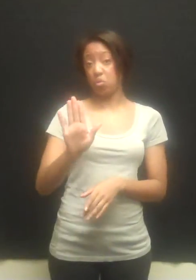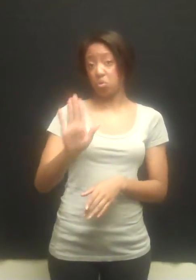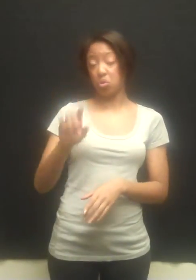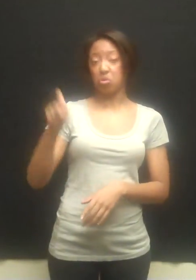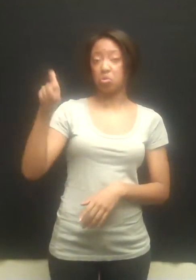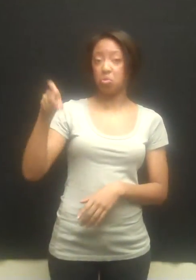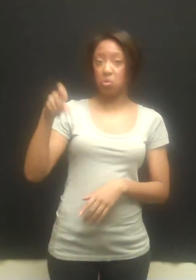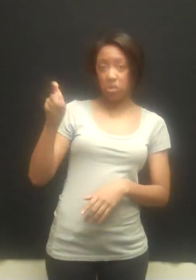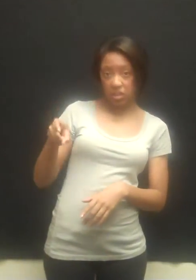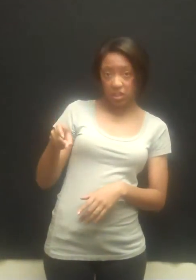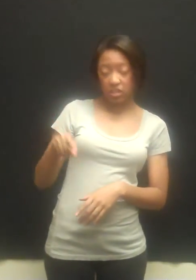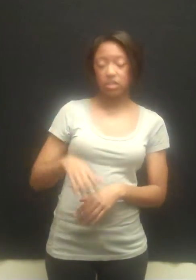your job.